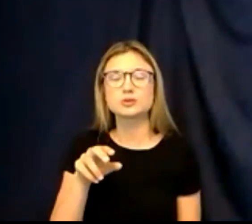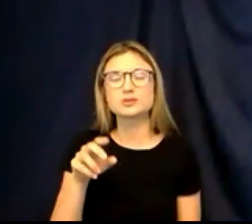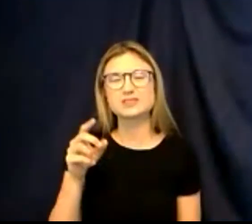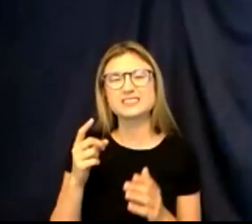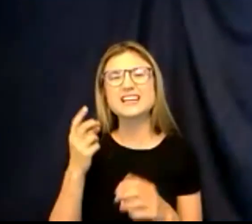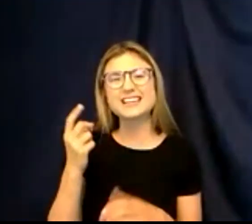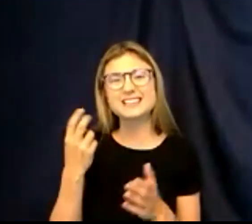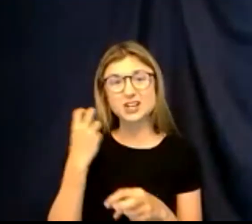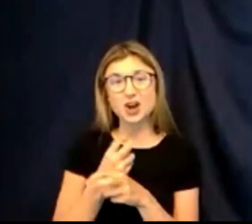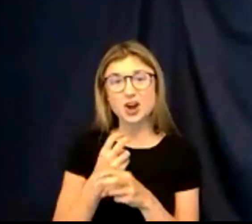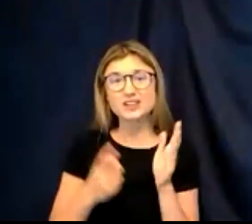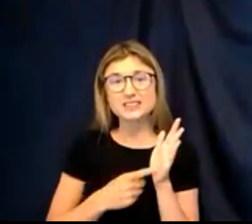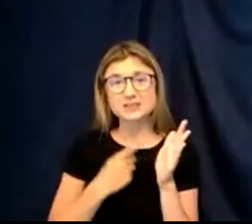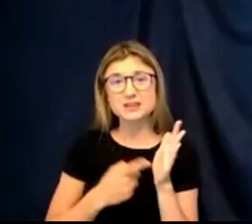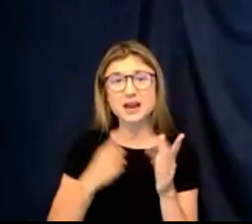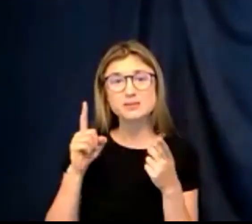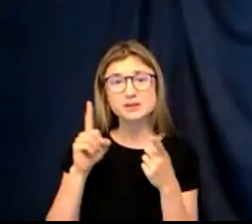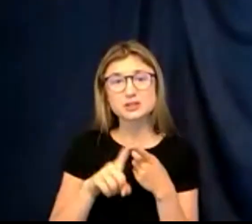to get them to